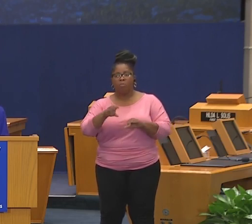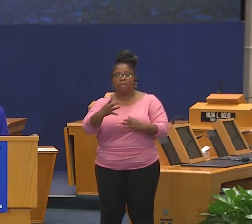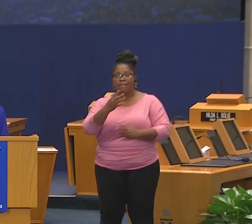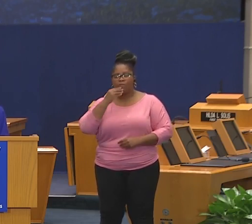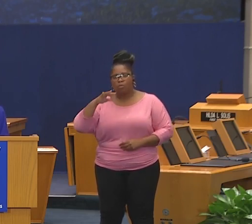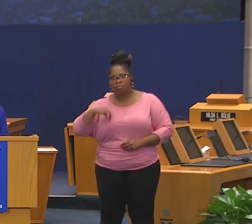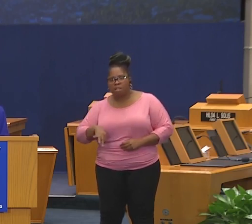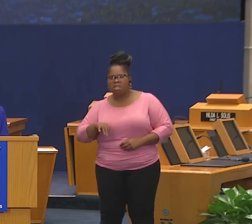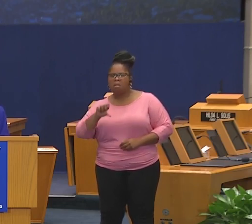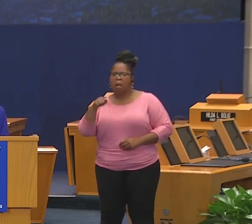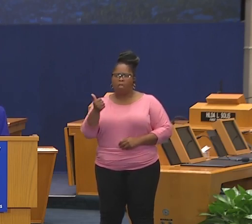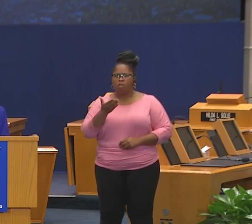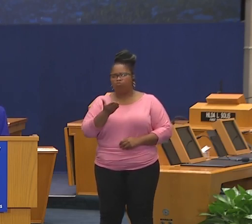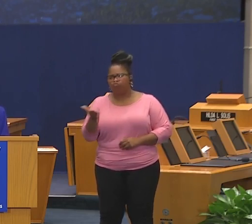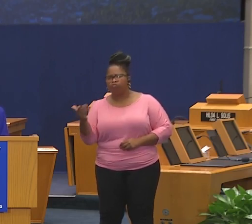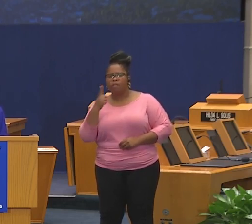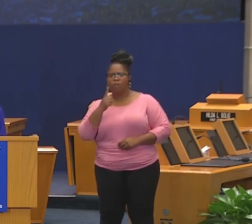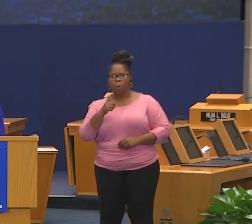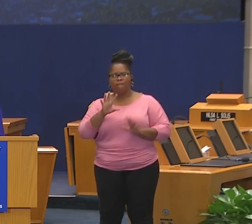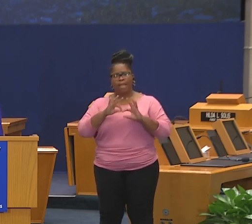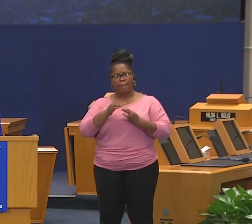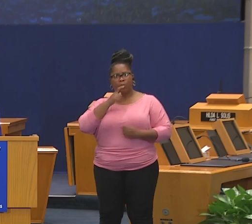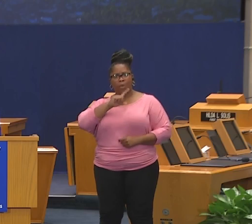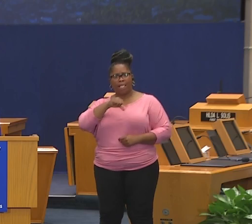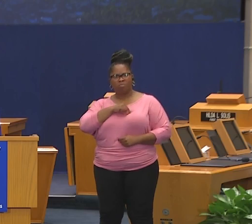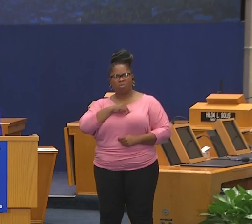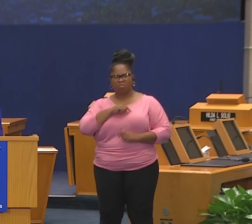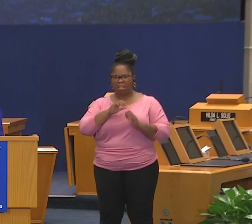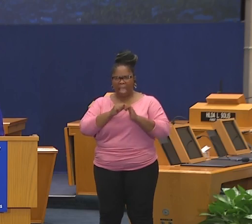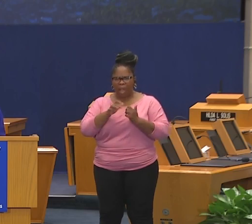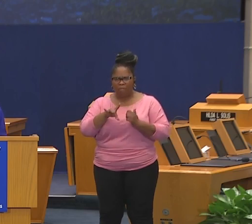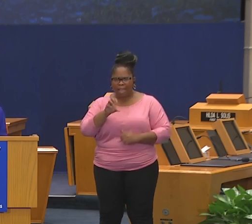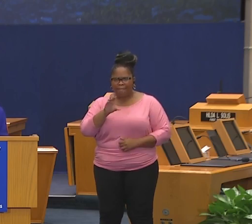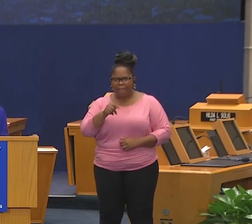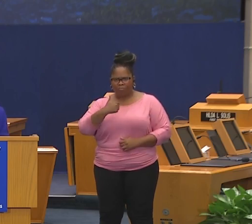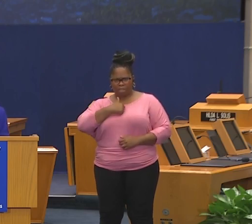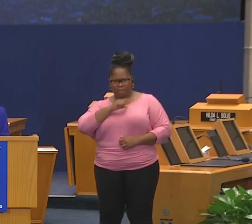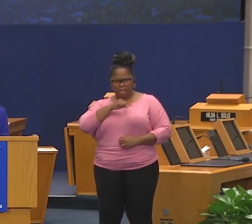to eligible families. And to find out if you're eligible, you can call